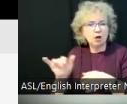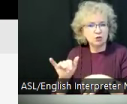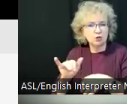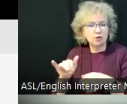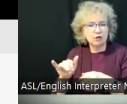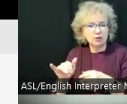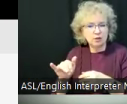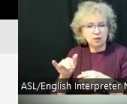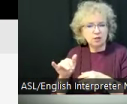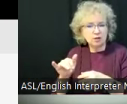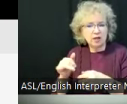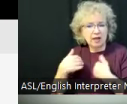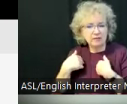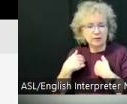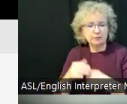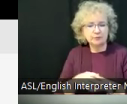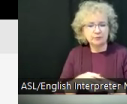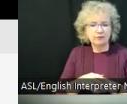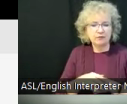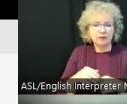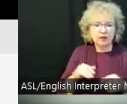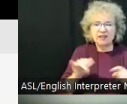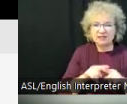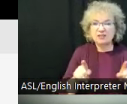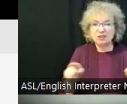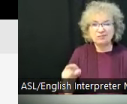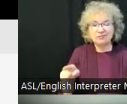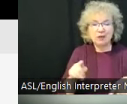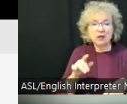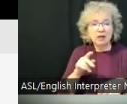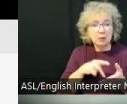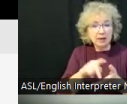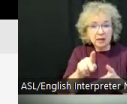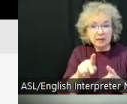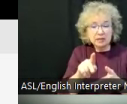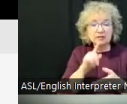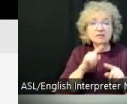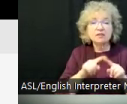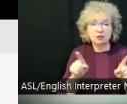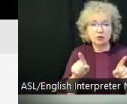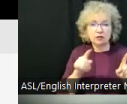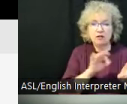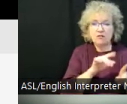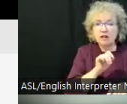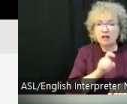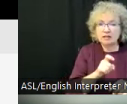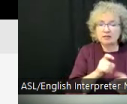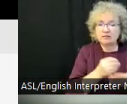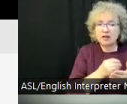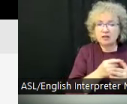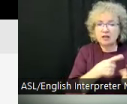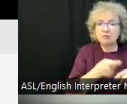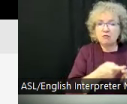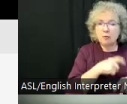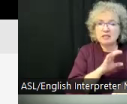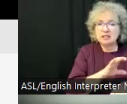significant difference. The payment issue is also very different. So flex funds come out of the CCO